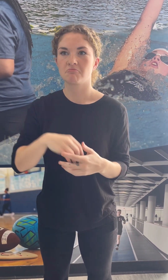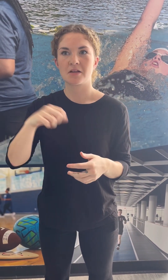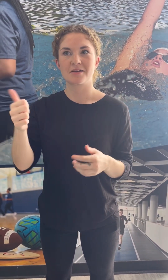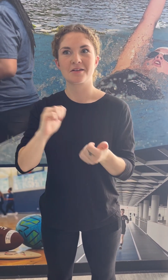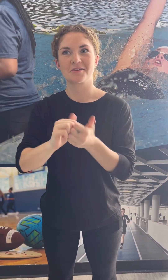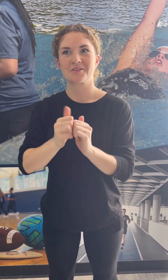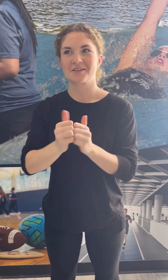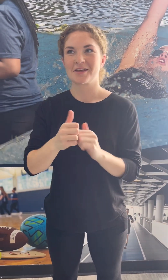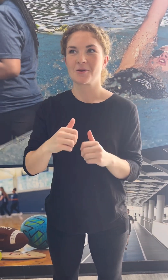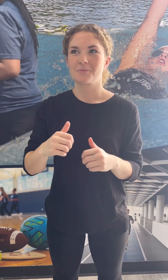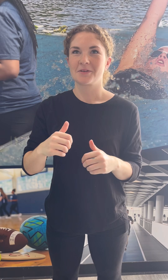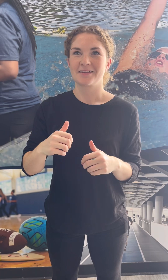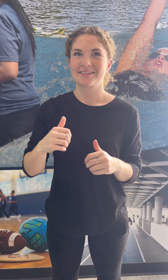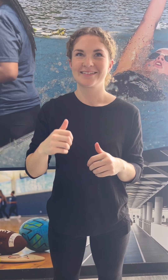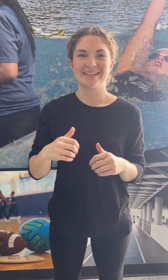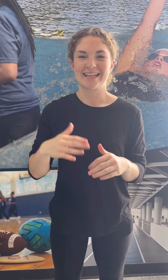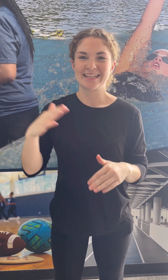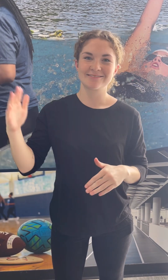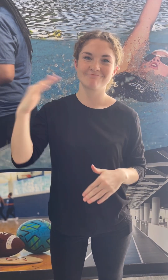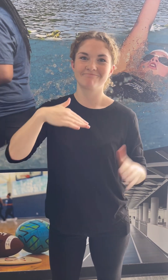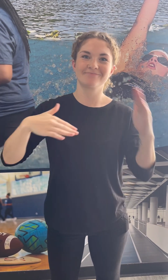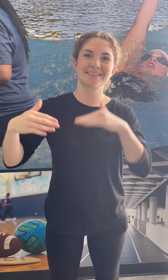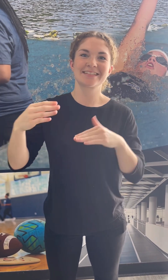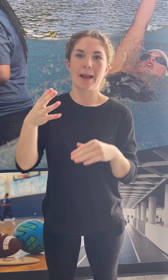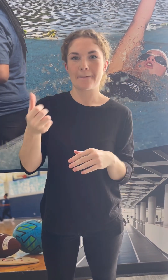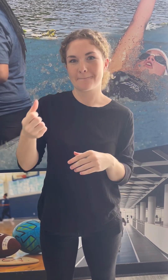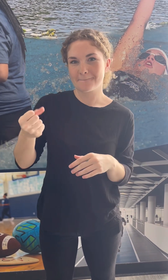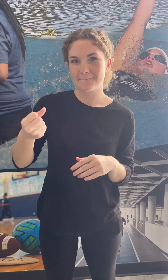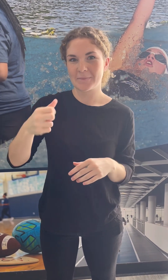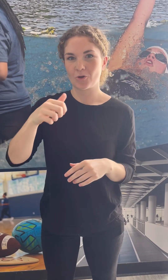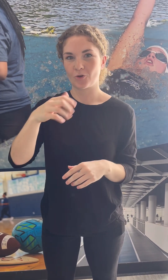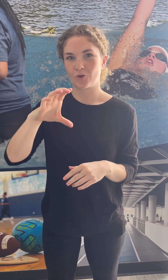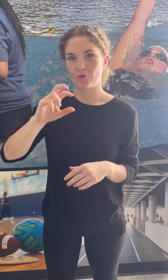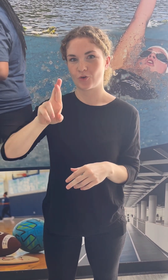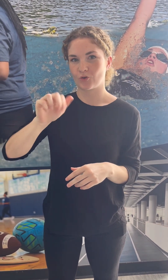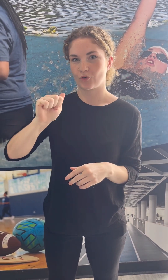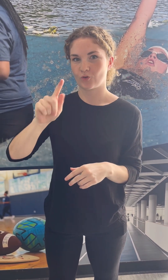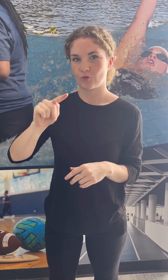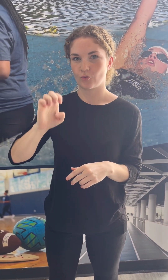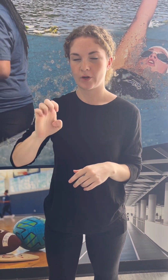climb as high as they can before they fall. Of course, everybody's harnessed in. It's very safe, very secure.